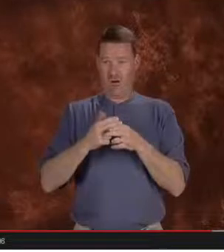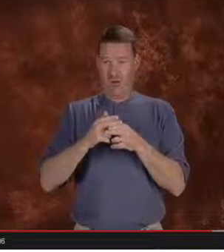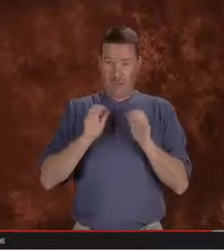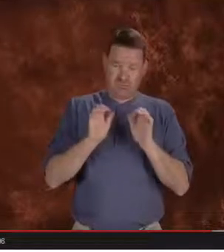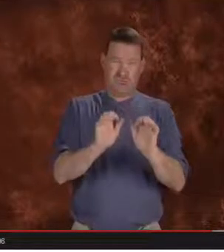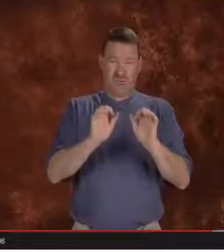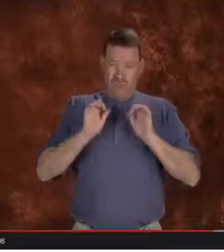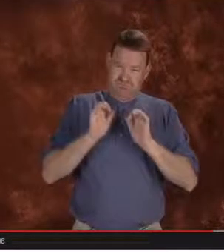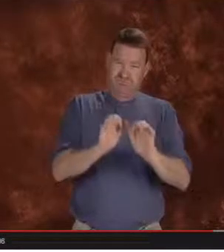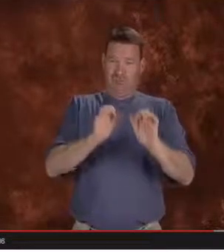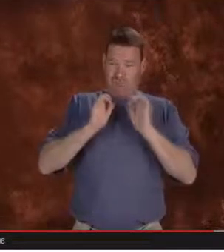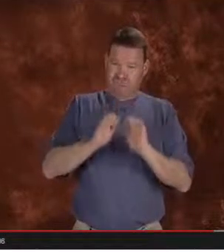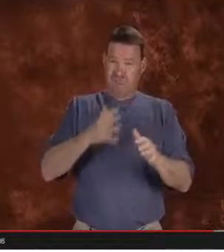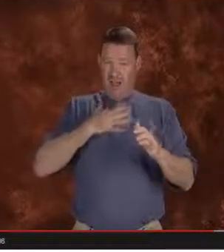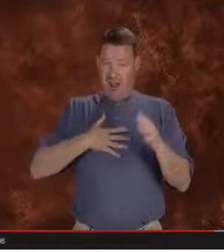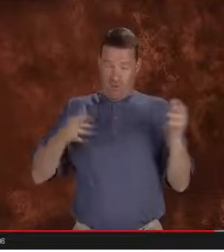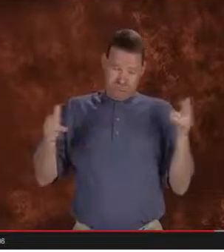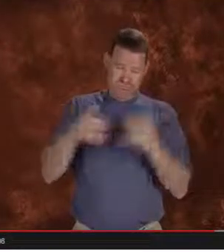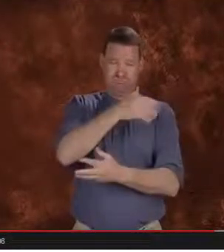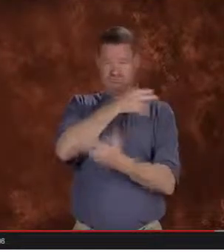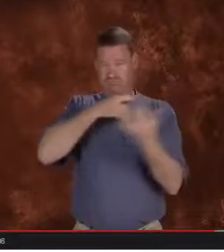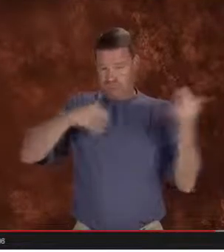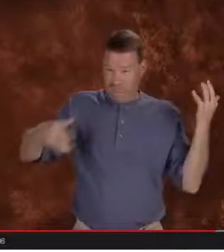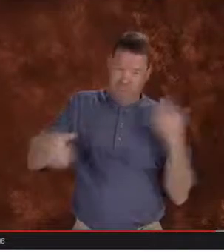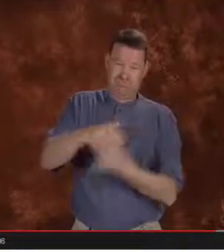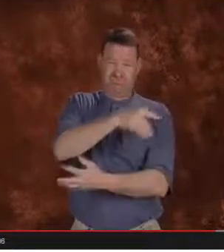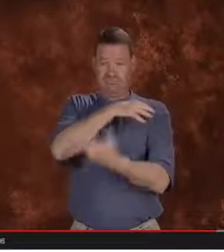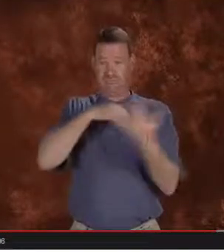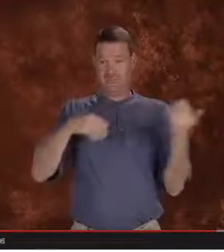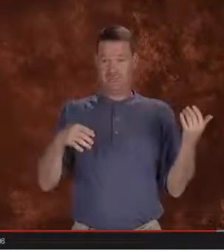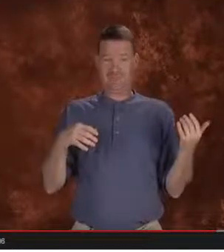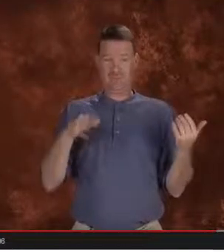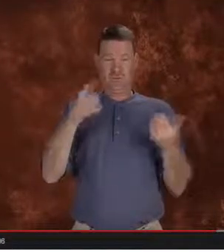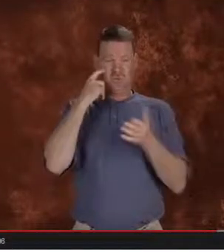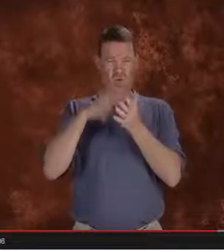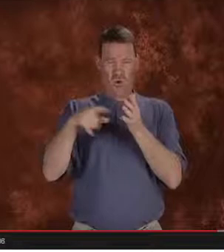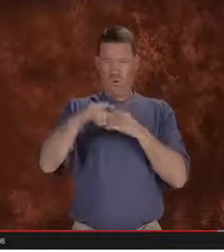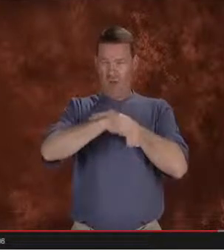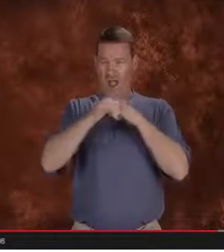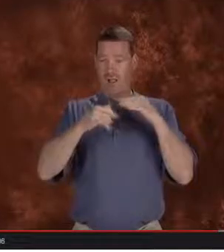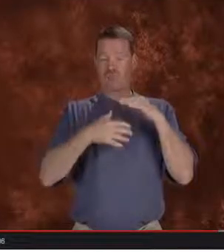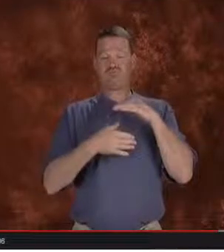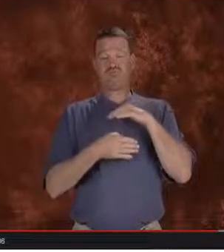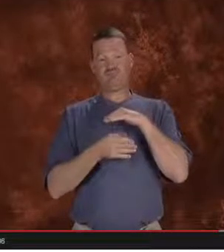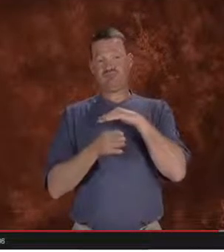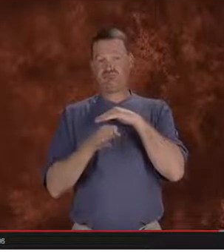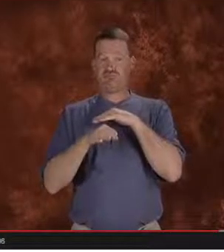And then the entire circulatory system altogether weighs 14,000 pounds.